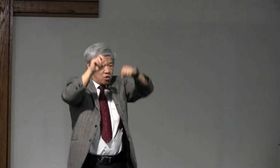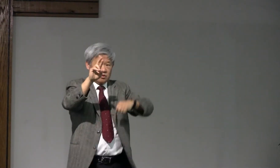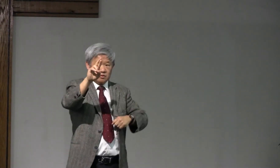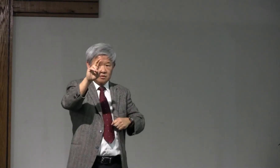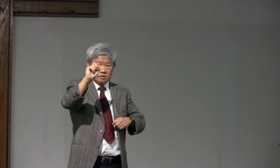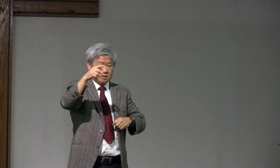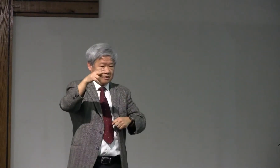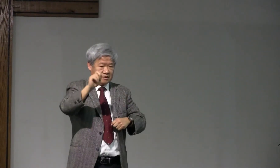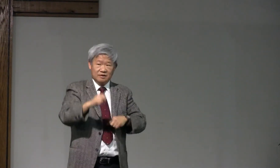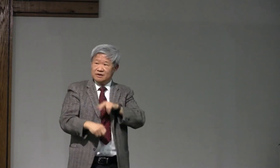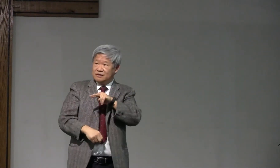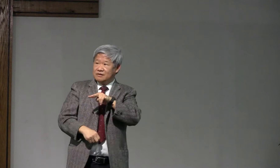So,